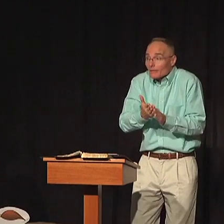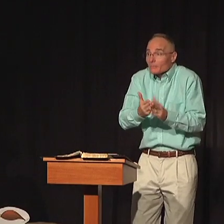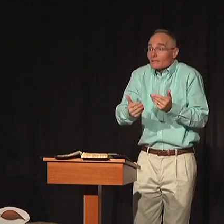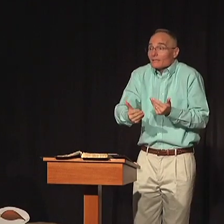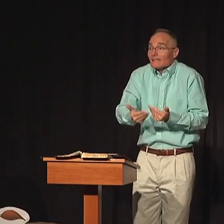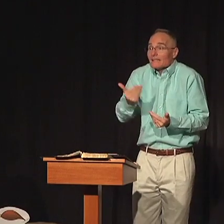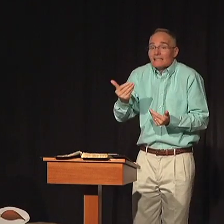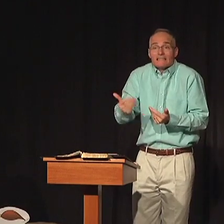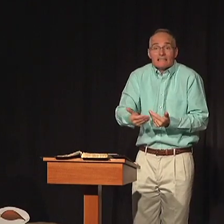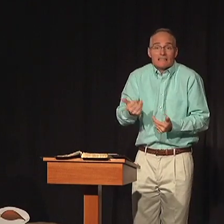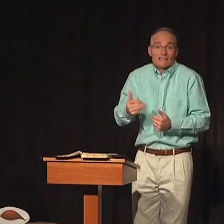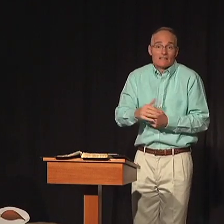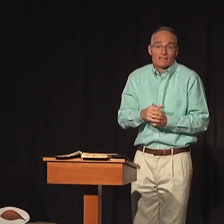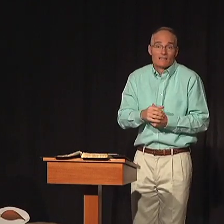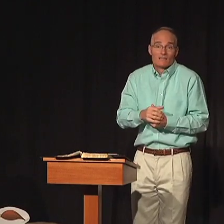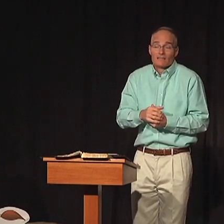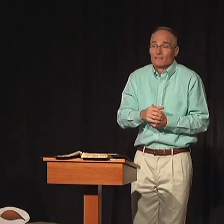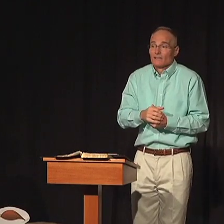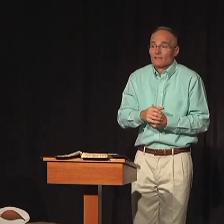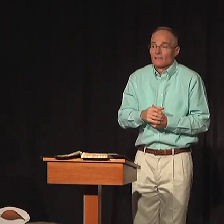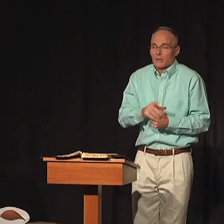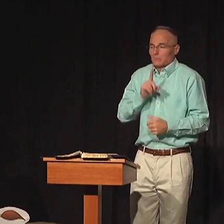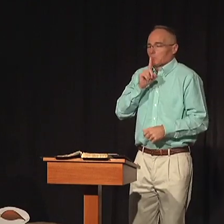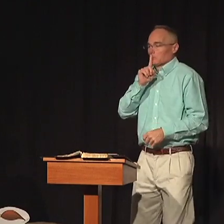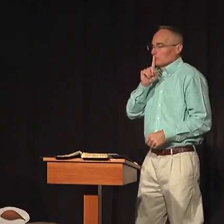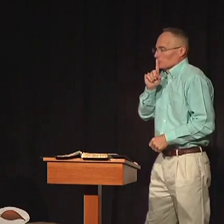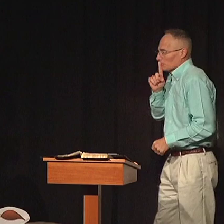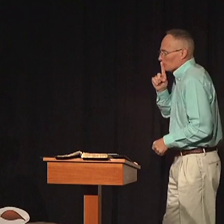Don't hide your faith. That becomes easy after a while.